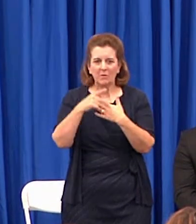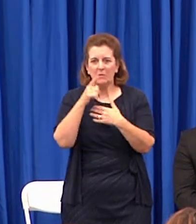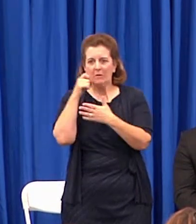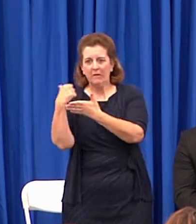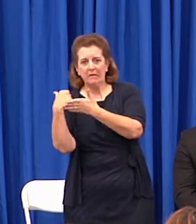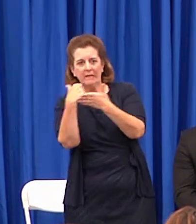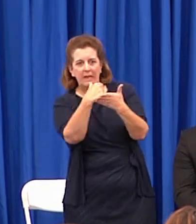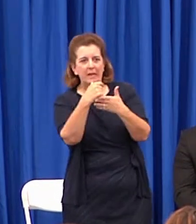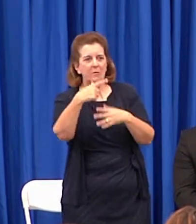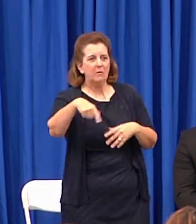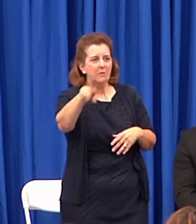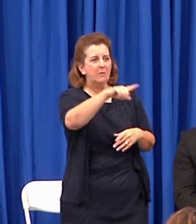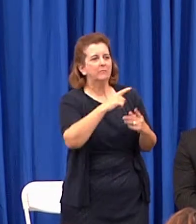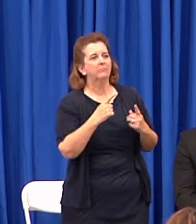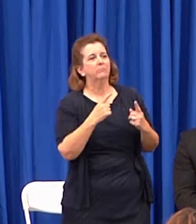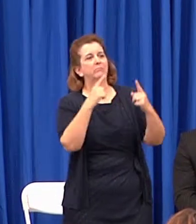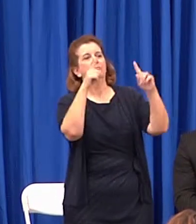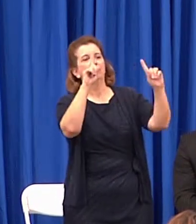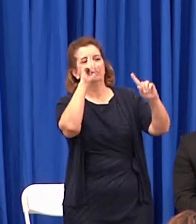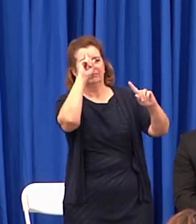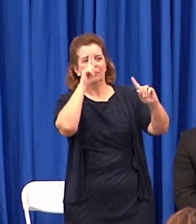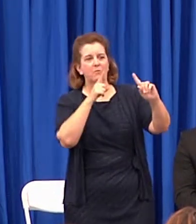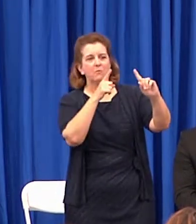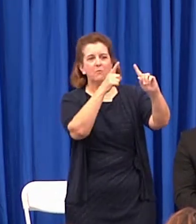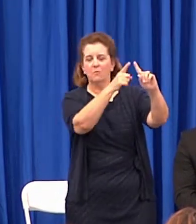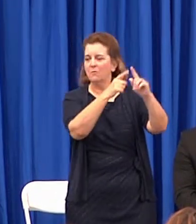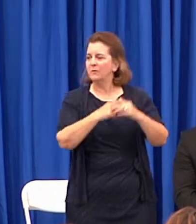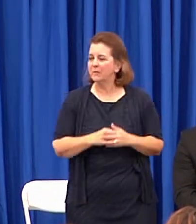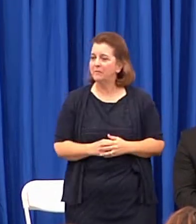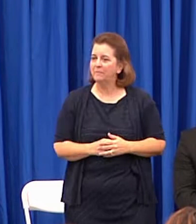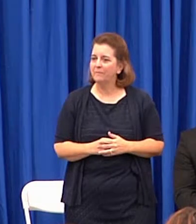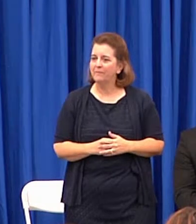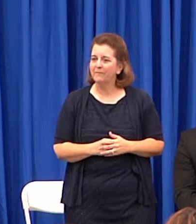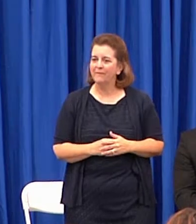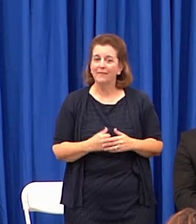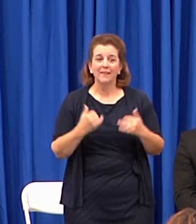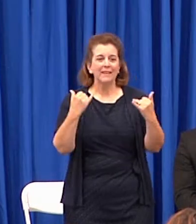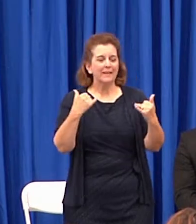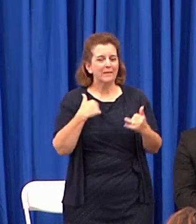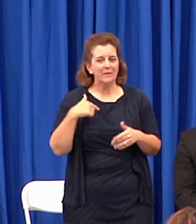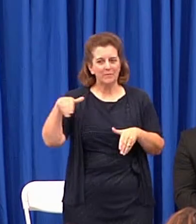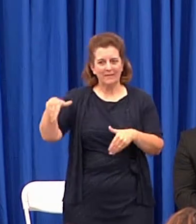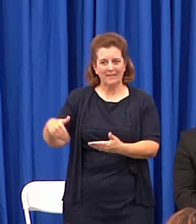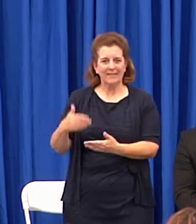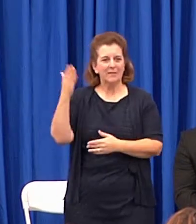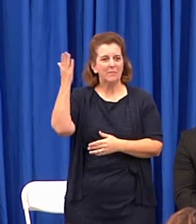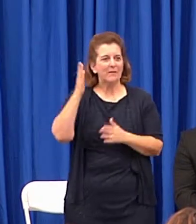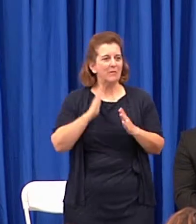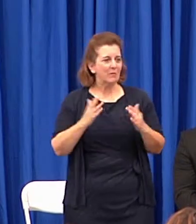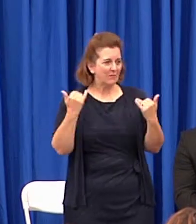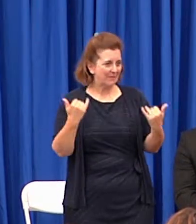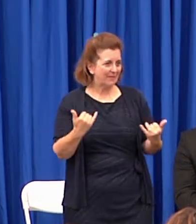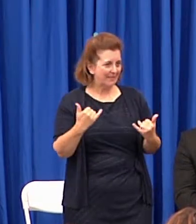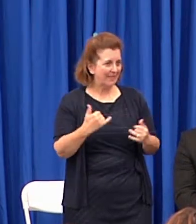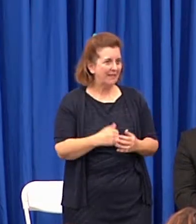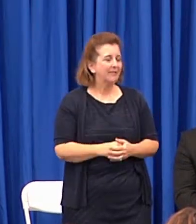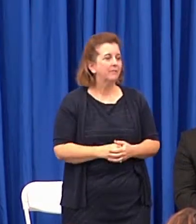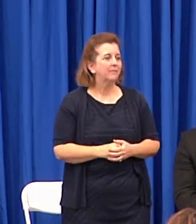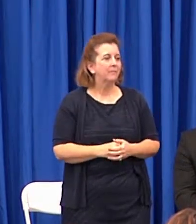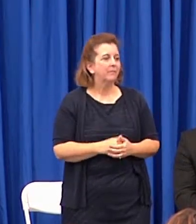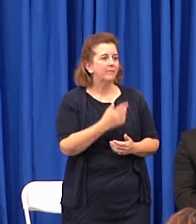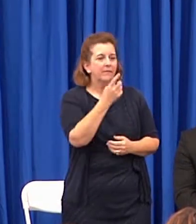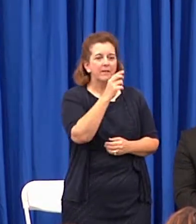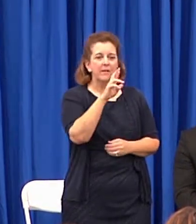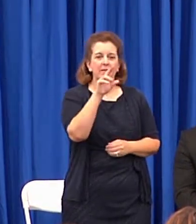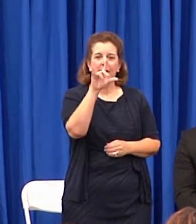guys achieve your dreams and your goals. Now I have the pleasure of introducing our speaker for today's event. Dr.